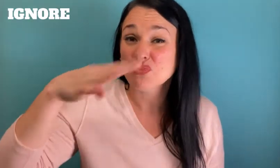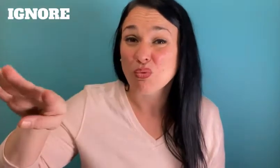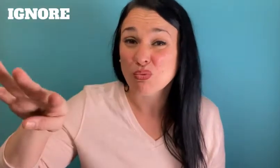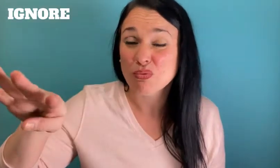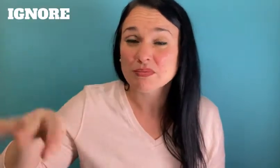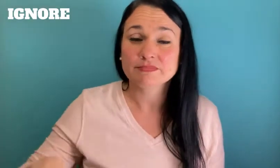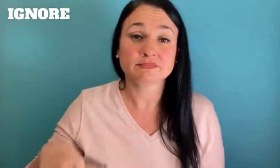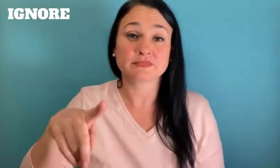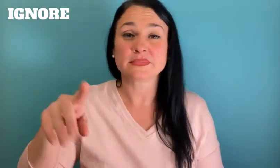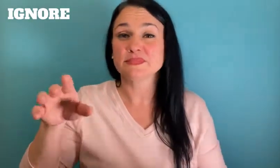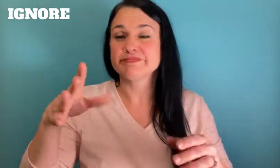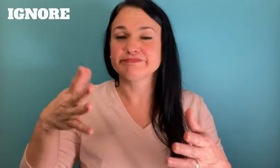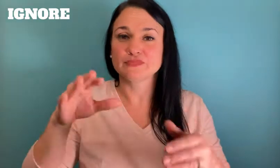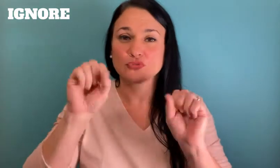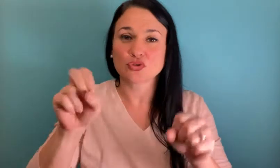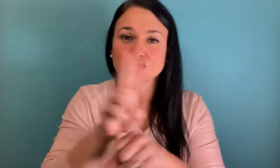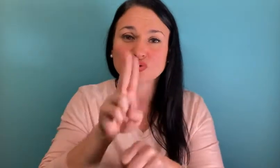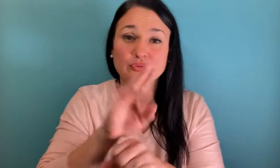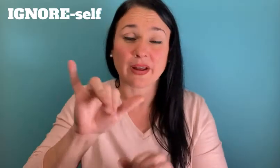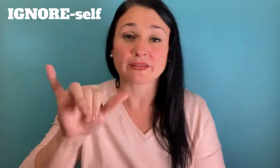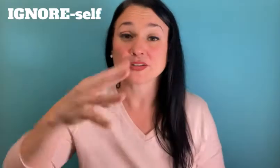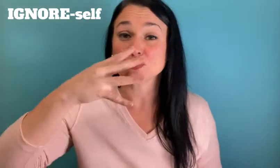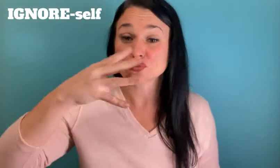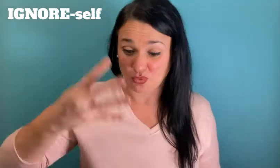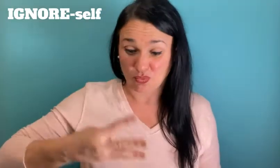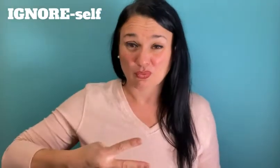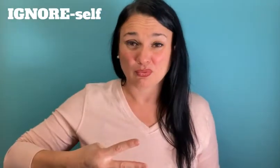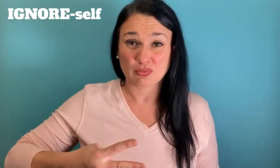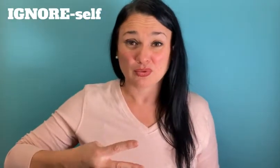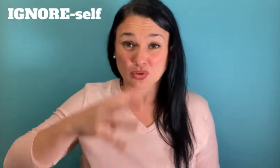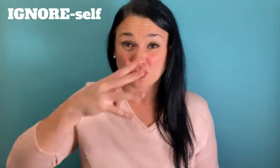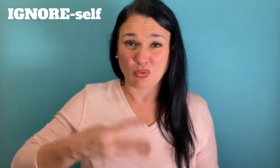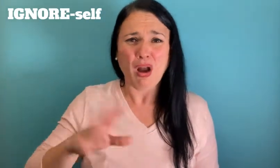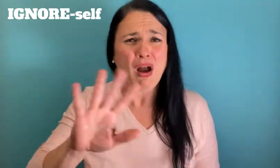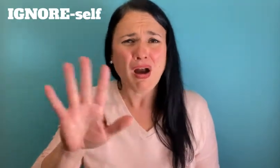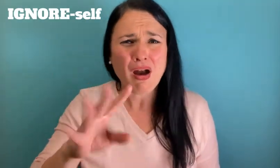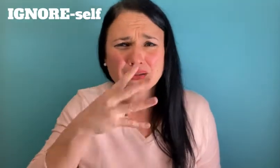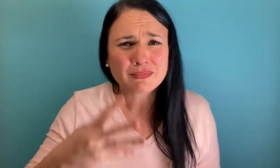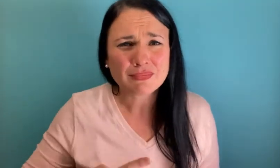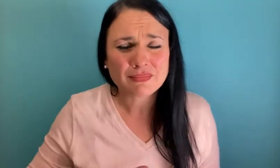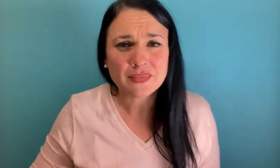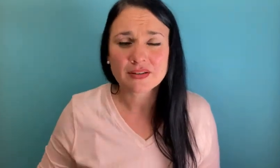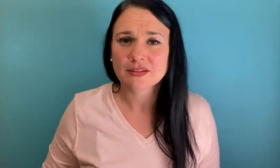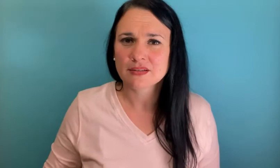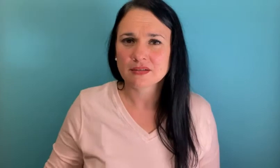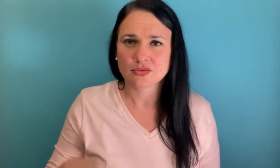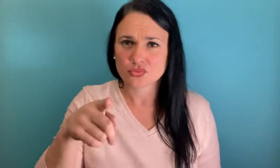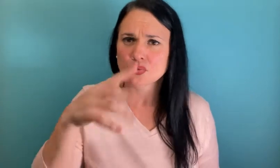Ignore. I mean, you could use this sign as to ignore yourself for your heart. Like, no, just don't ignore yourself.